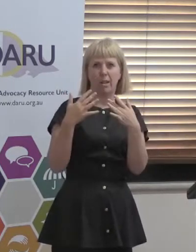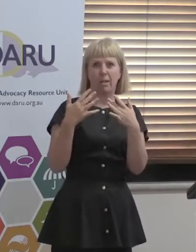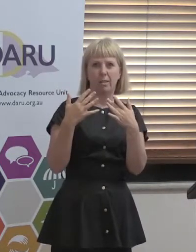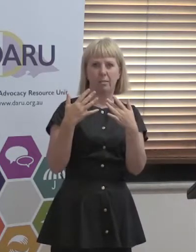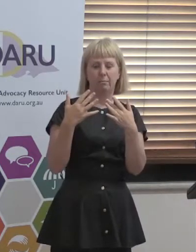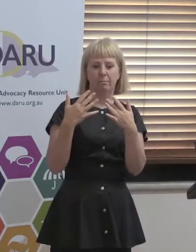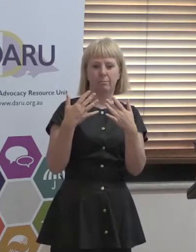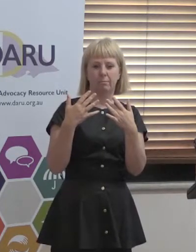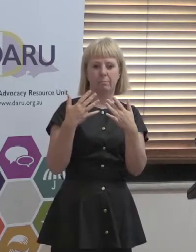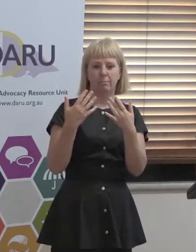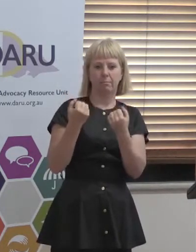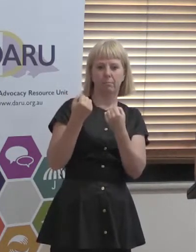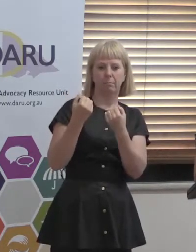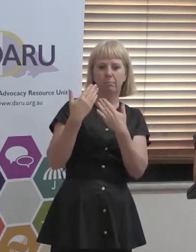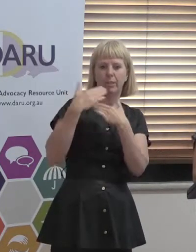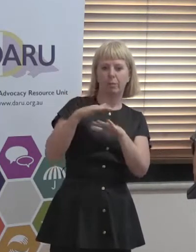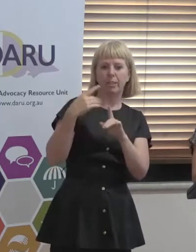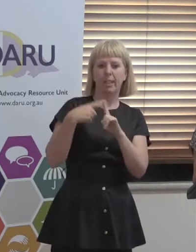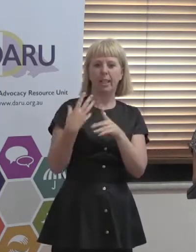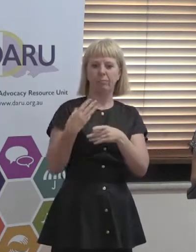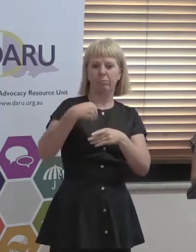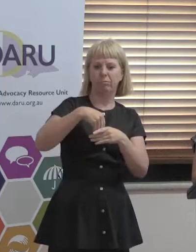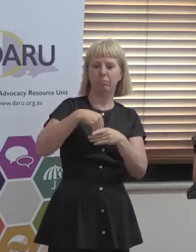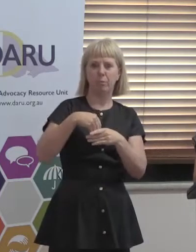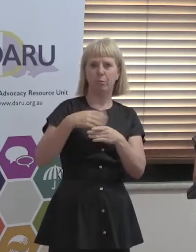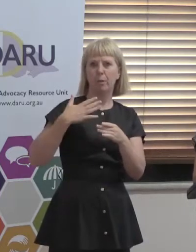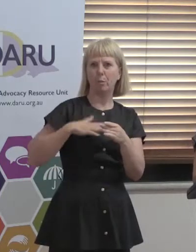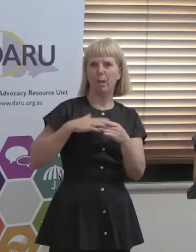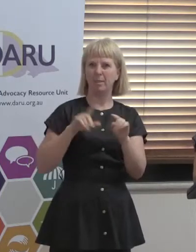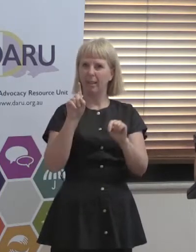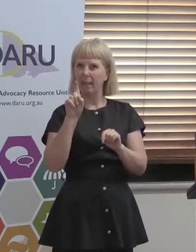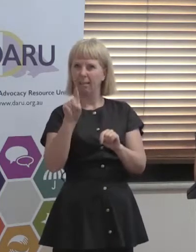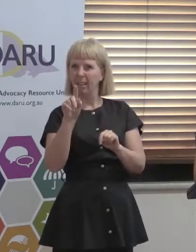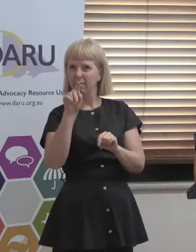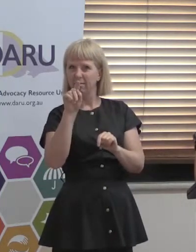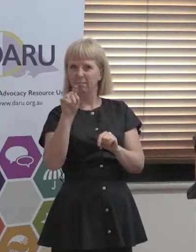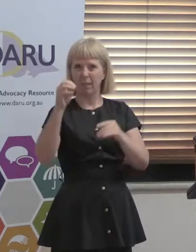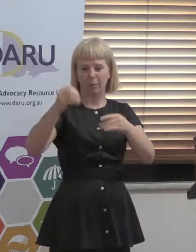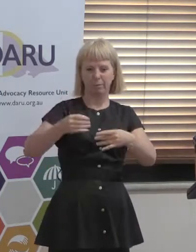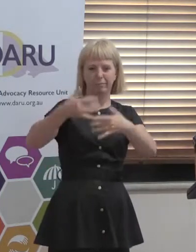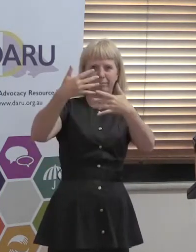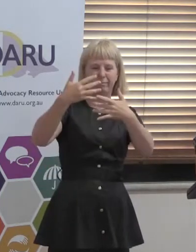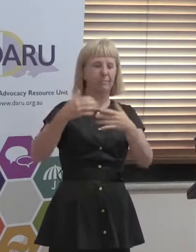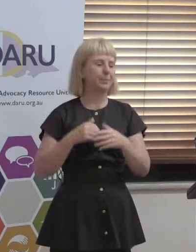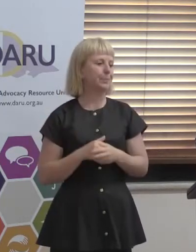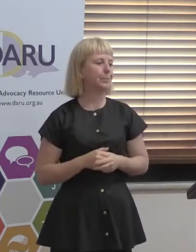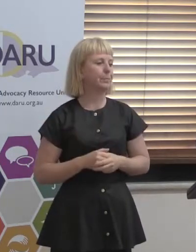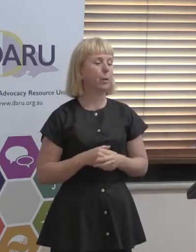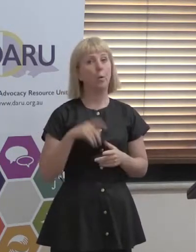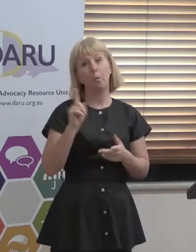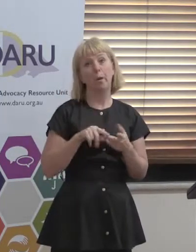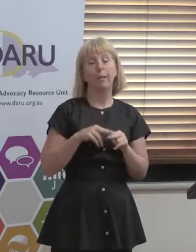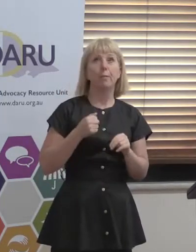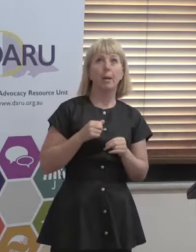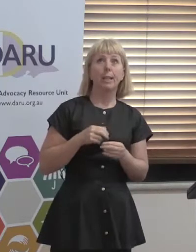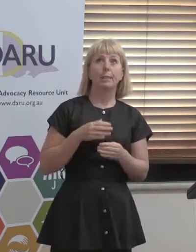seclusion requirements? And they just click on that, it takes them straight to the paragraph about it. Or what if my student doesn't have a